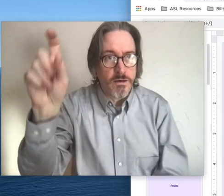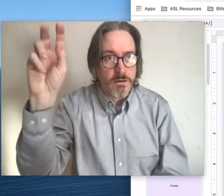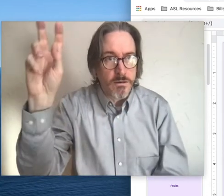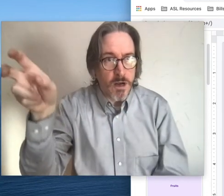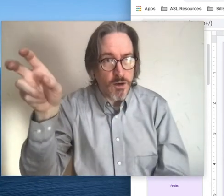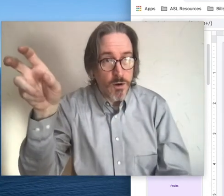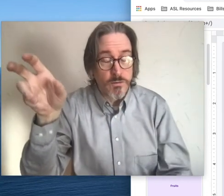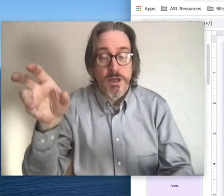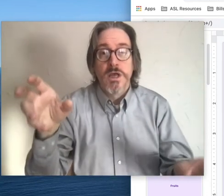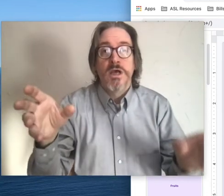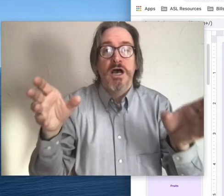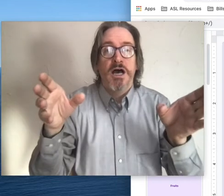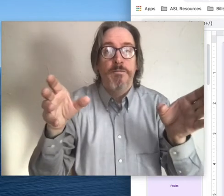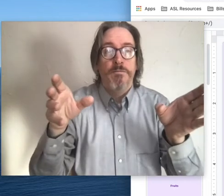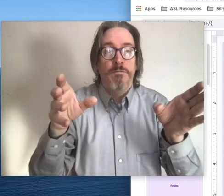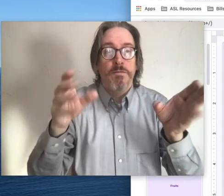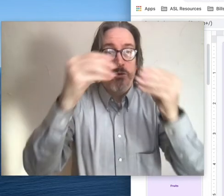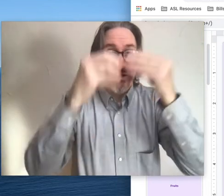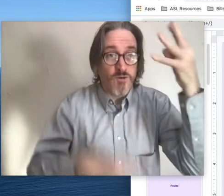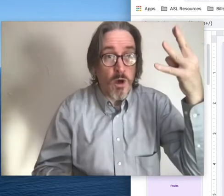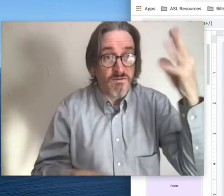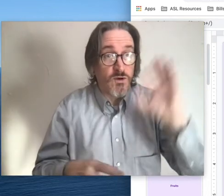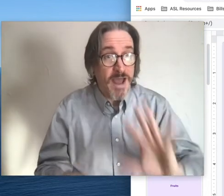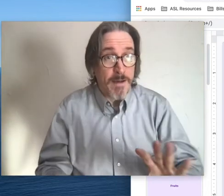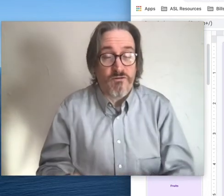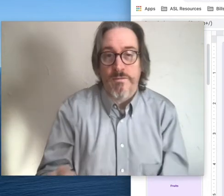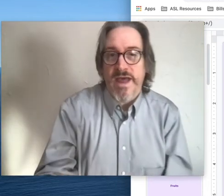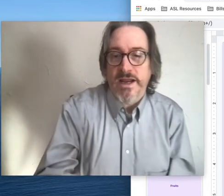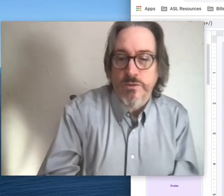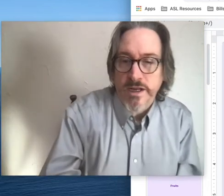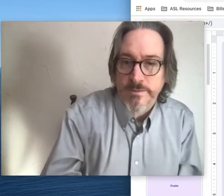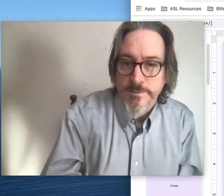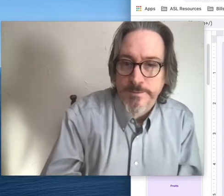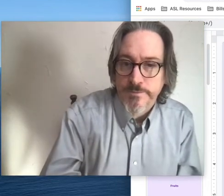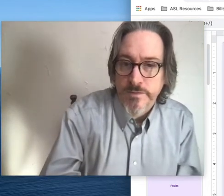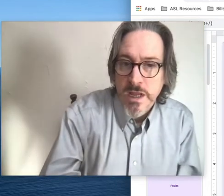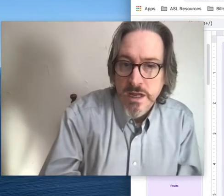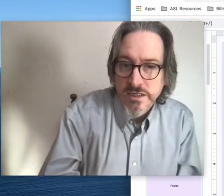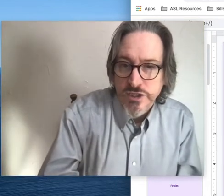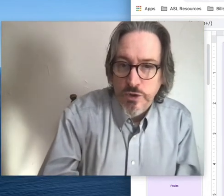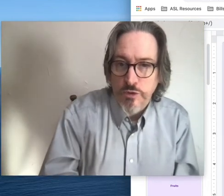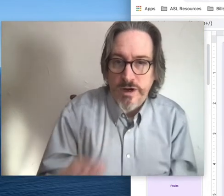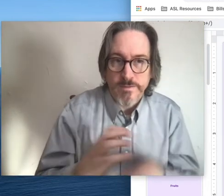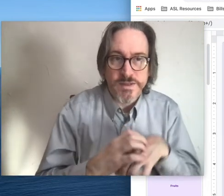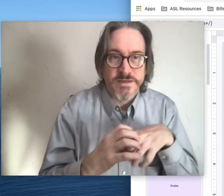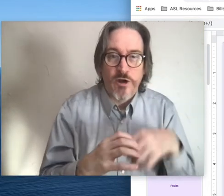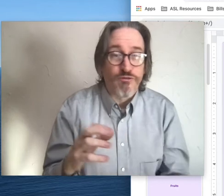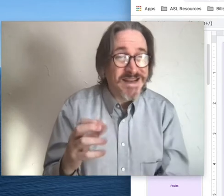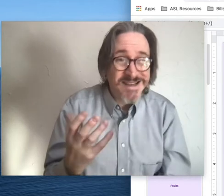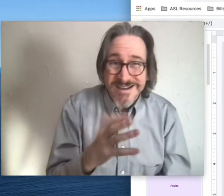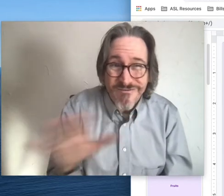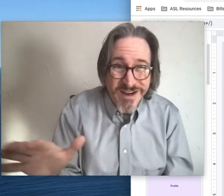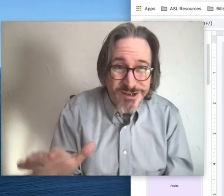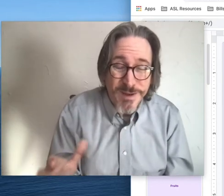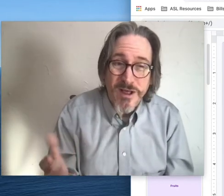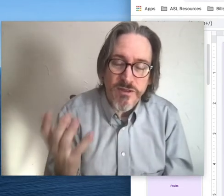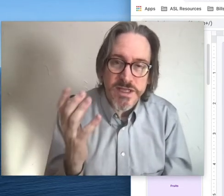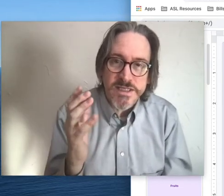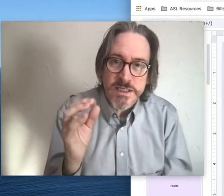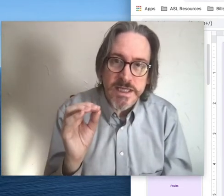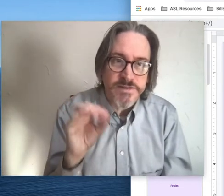7.1, unquote, it will give you all the vocab from that unit. So grapes, raisin,